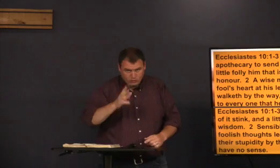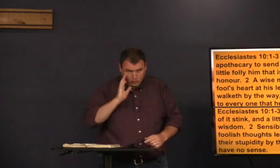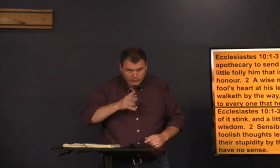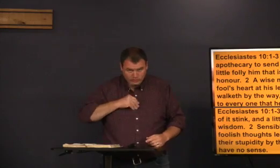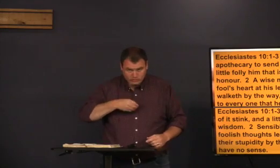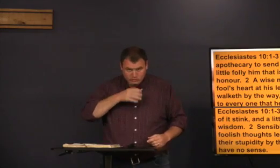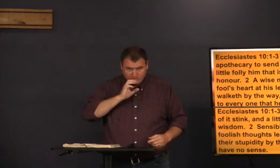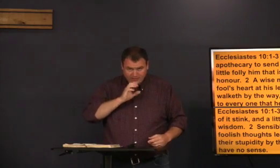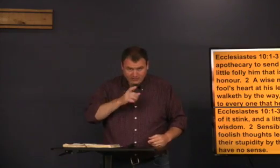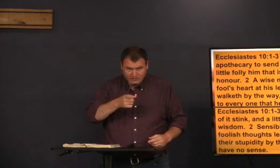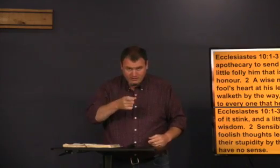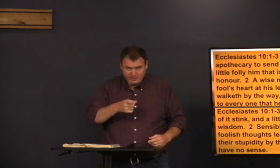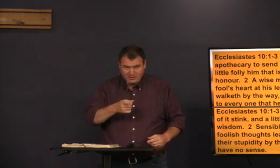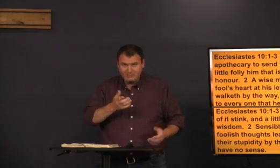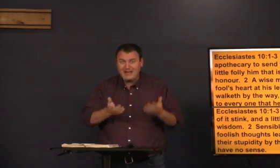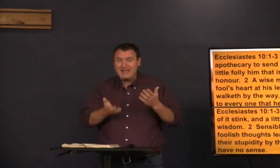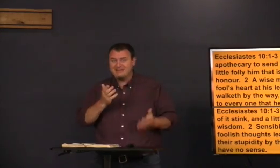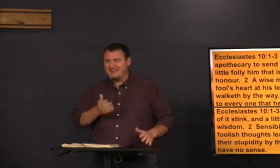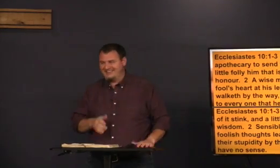You will drink? Maybe.